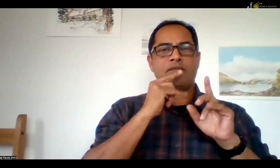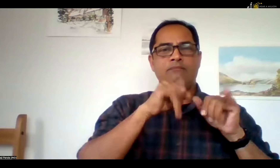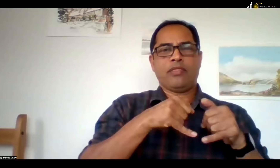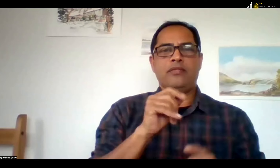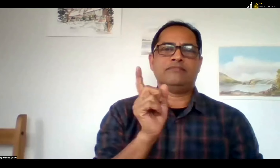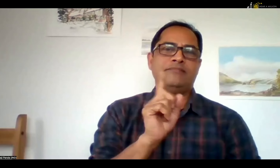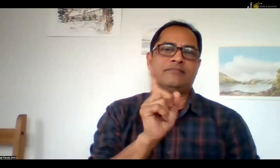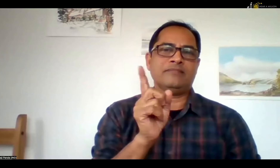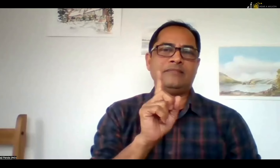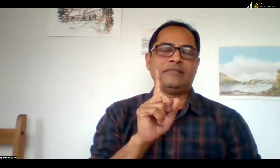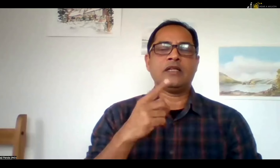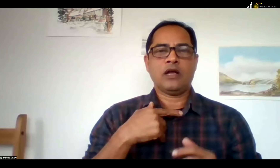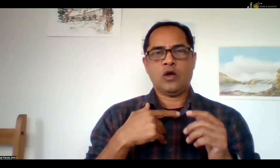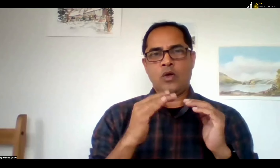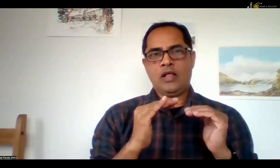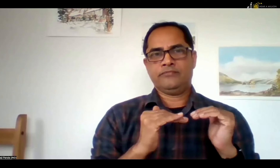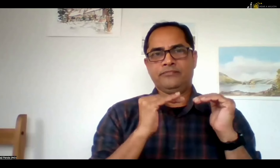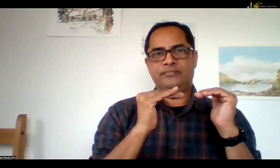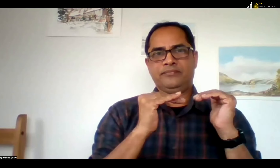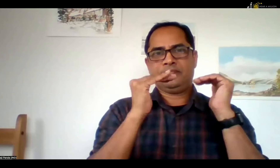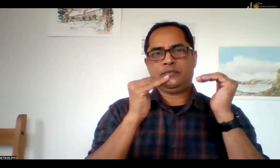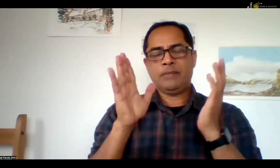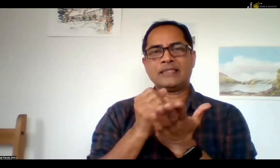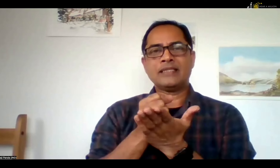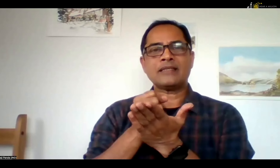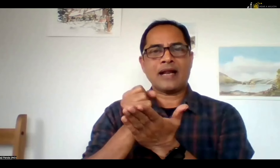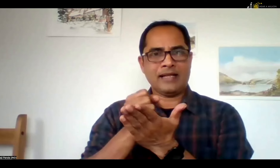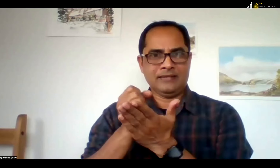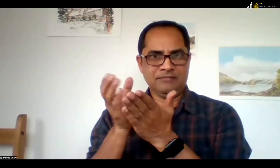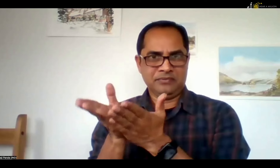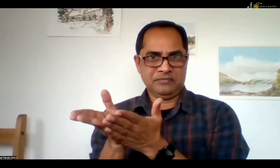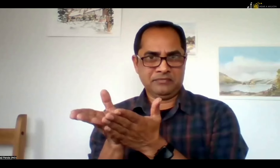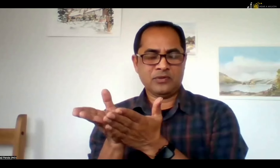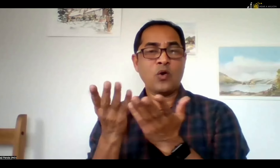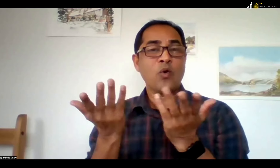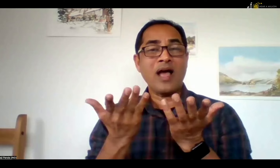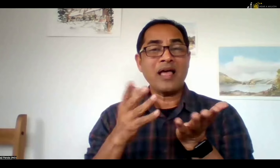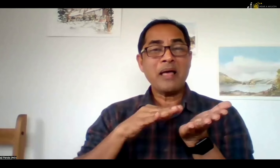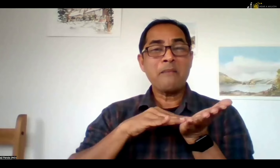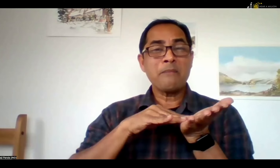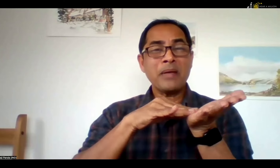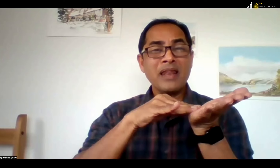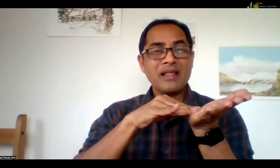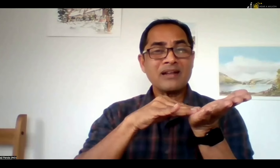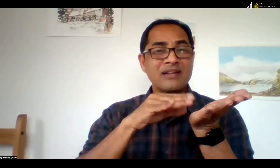RCI courses, we won't say that, so just because the course is not good,